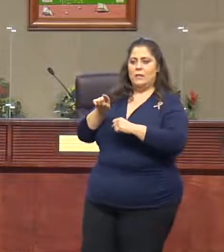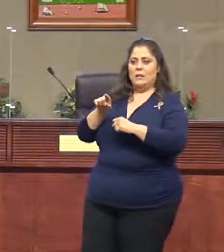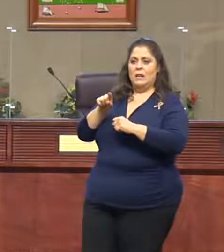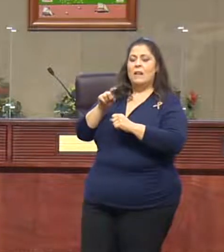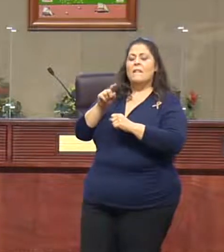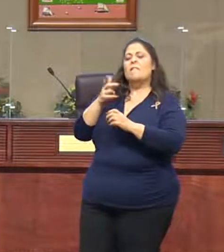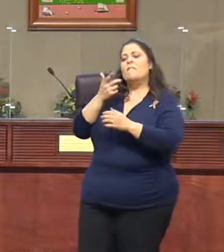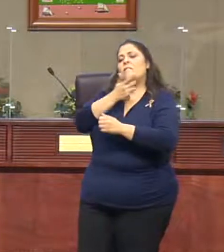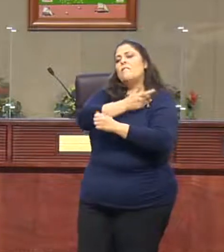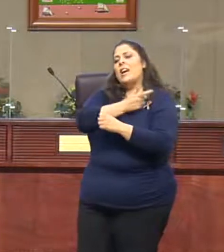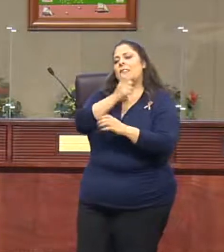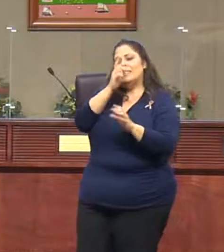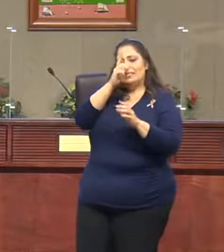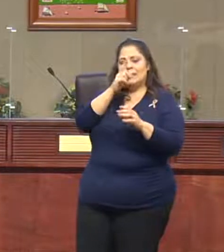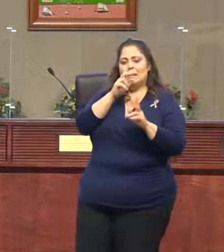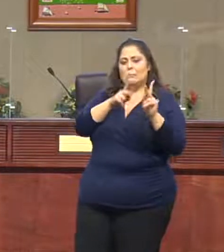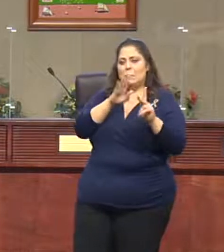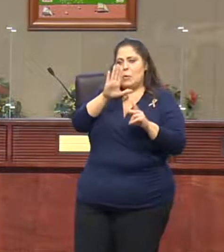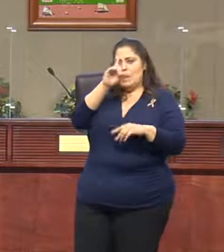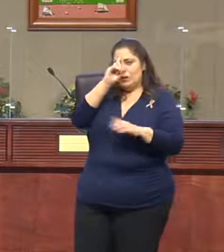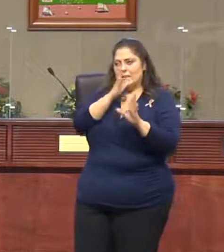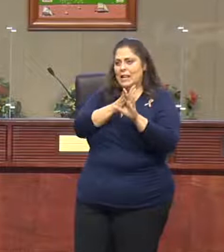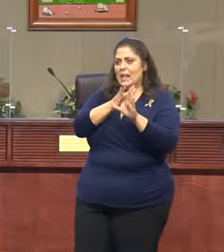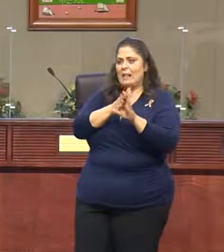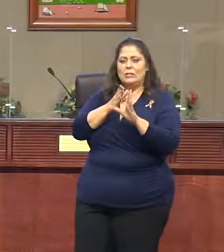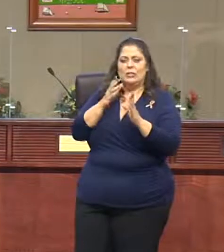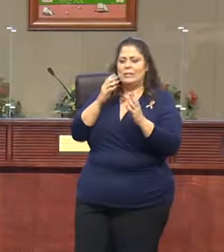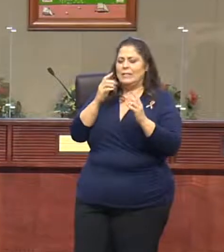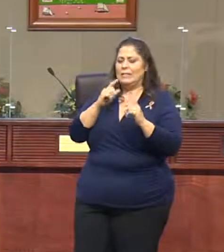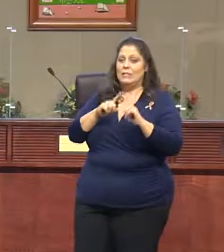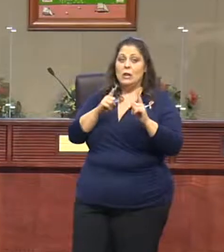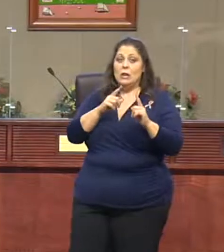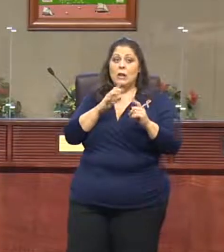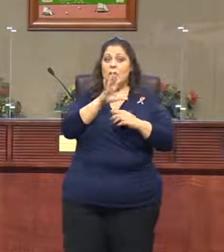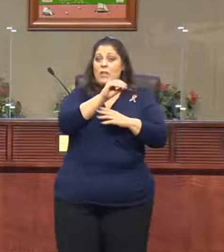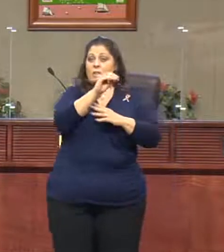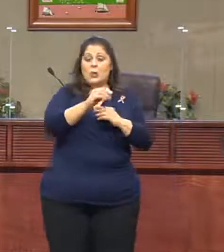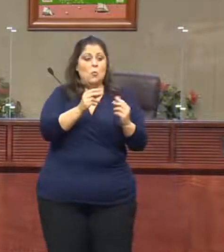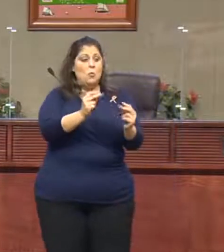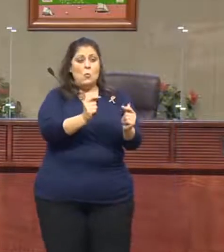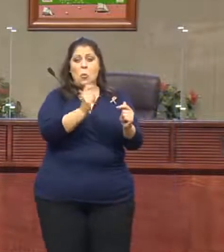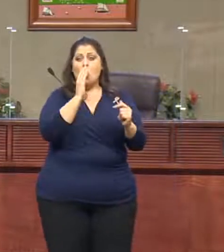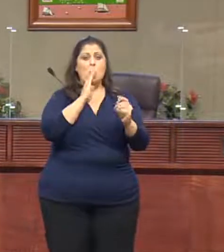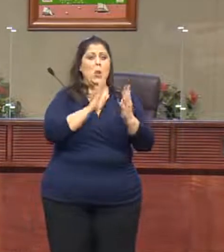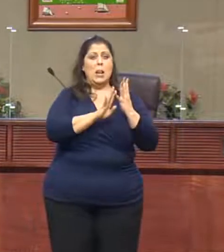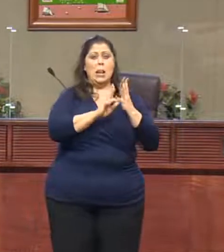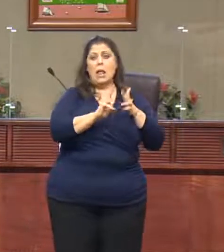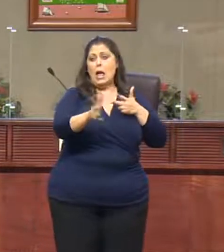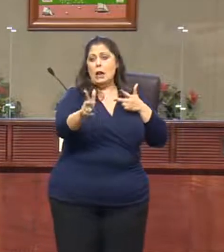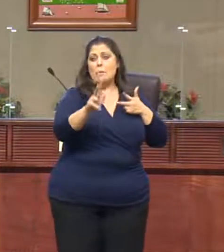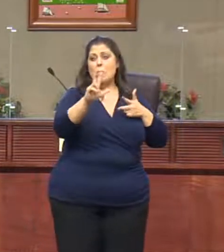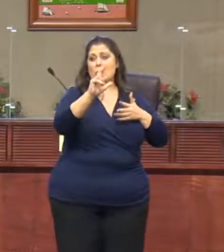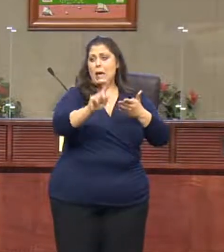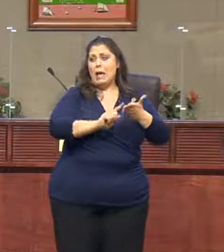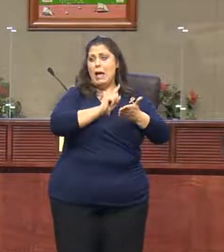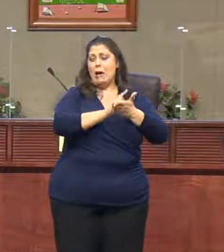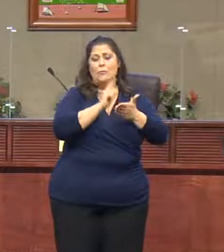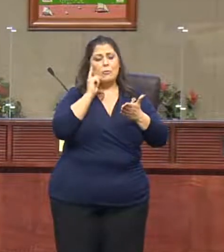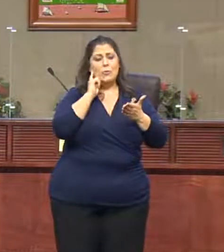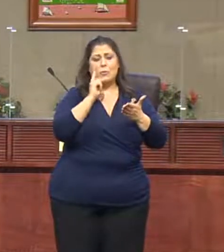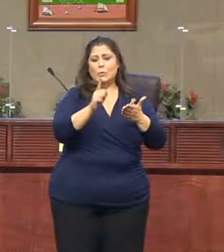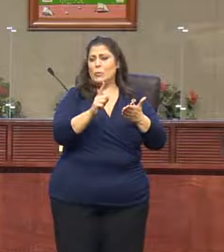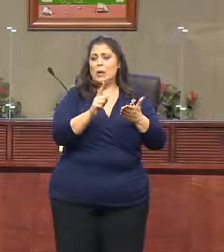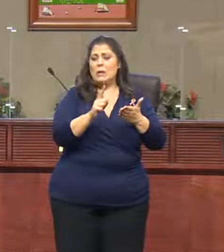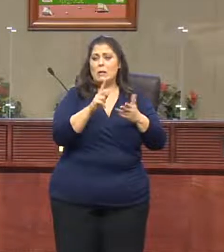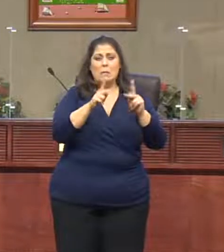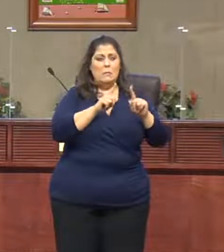The 50% goes immediately to get it. Everyone who wants it will go, make the line, wait 3 hours. There were people at the